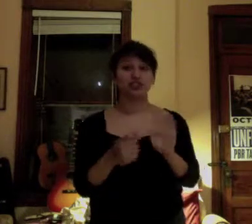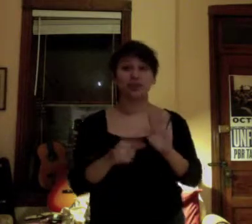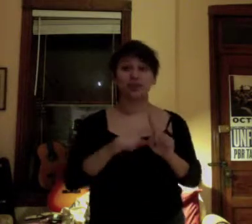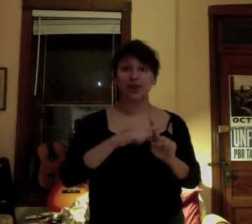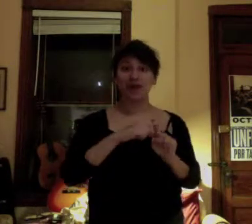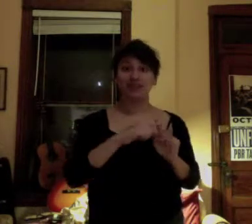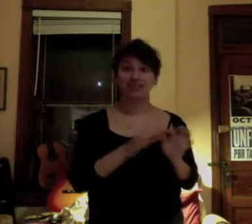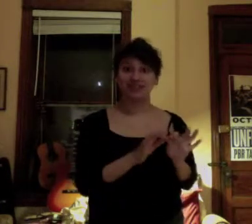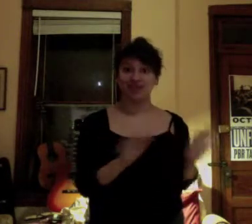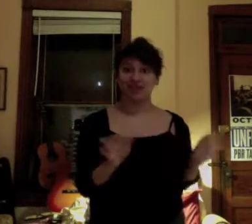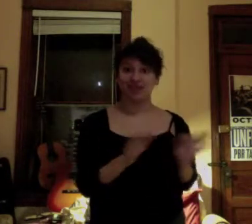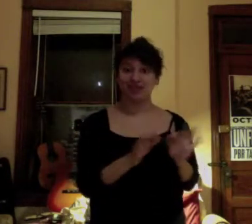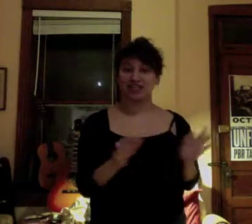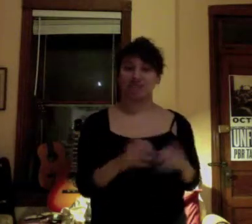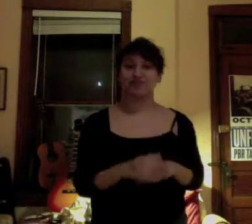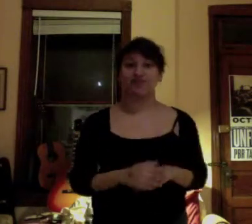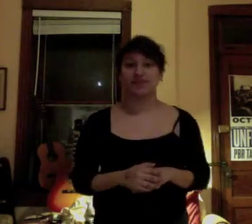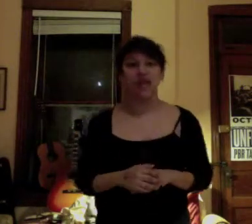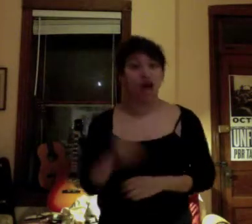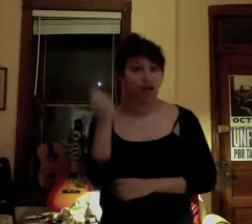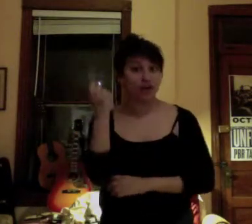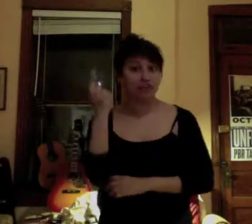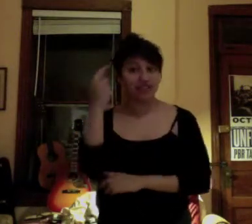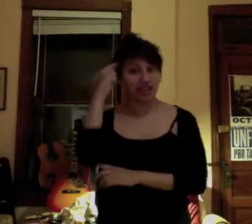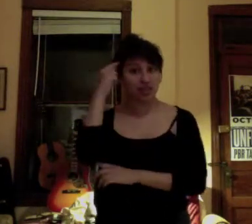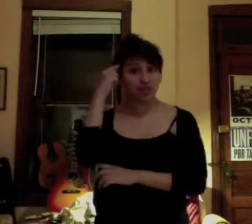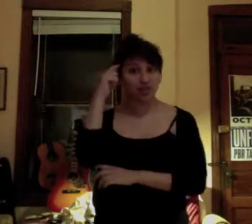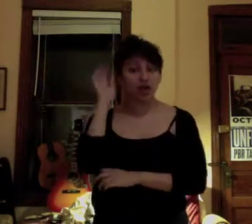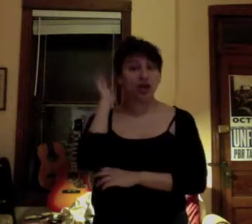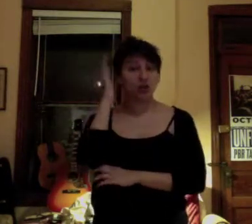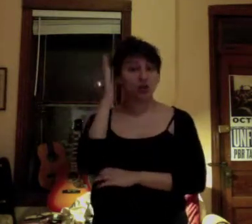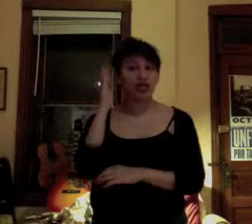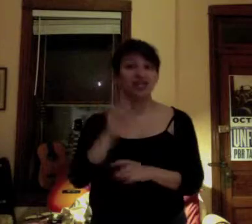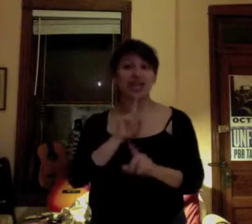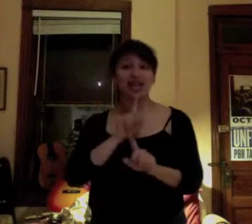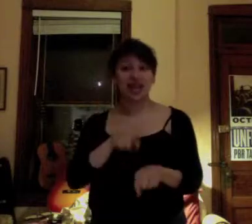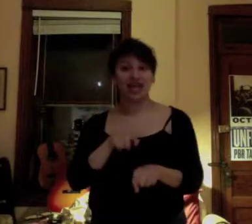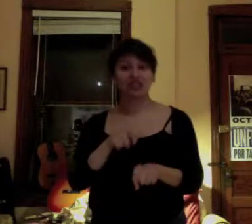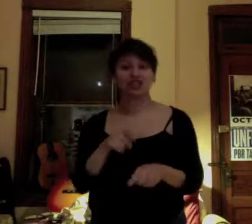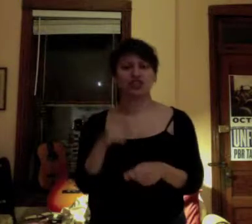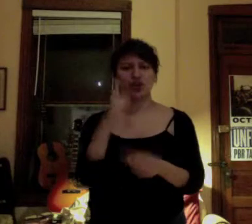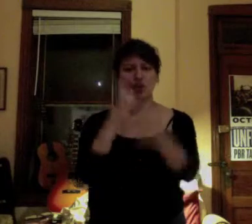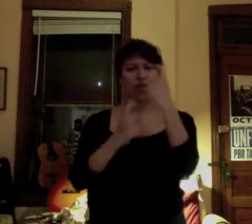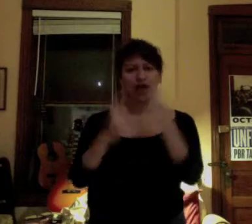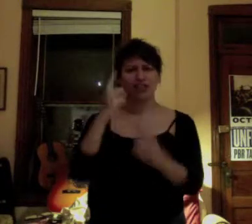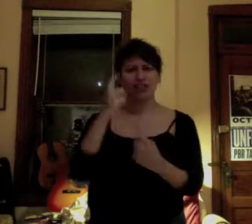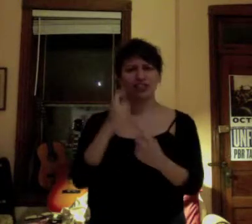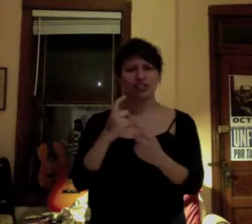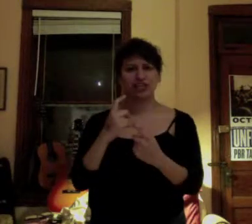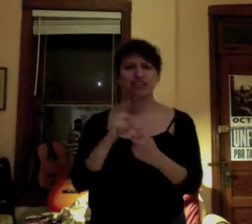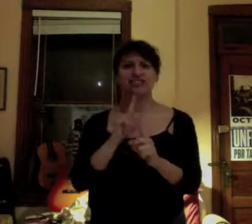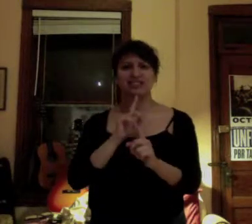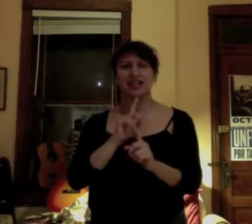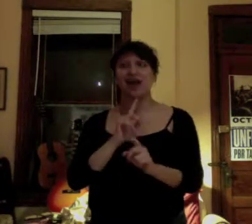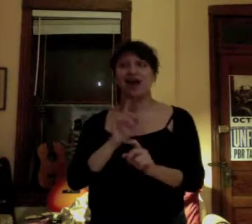ask yourself questions that will elicit a positive response, you have a head start on seeing the world in a positive